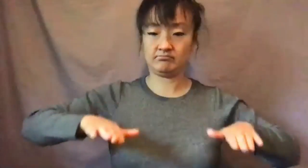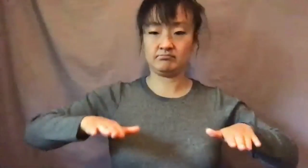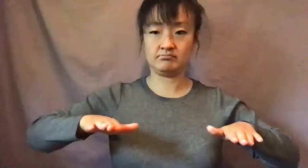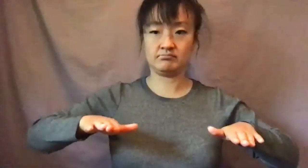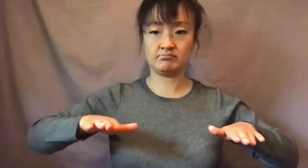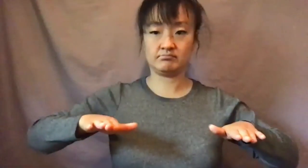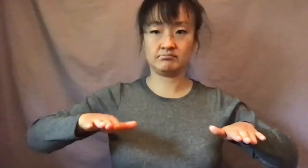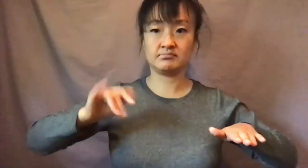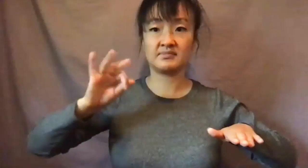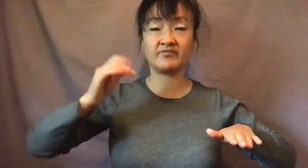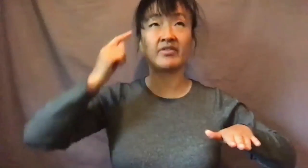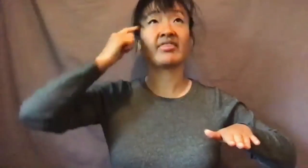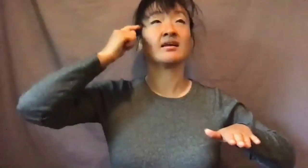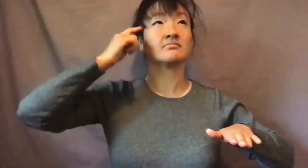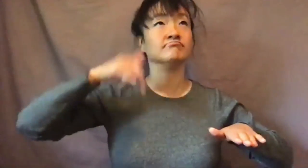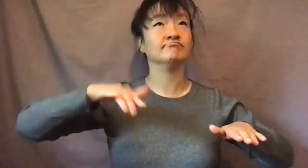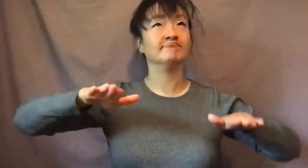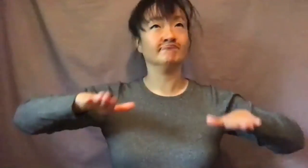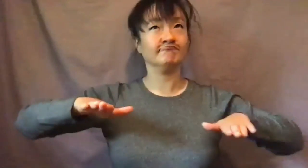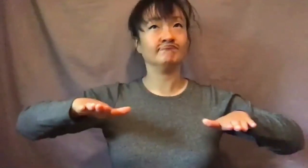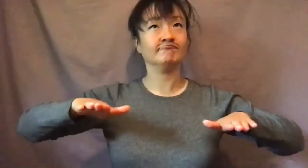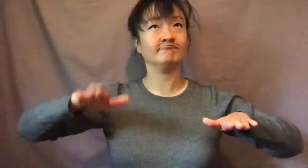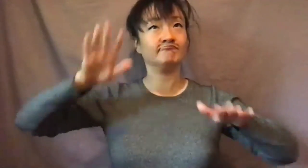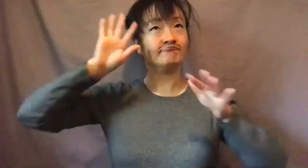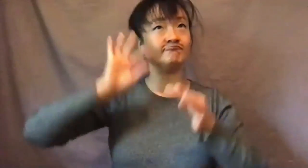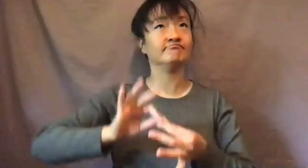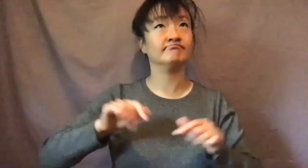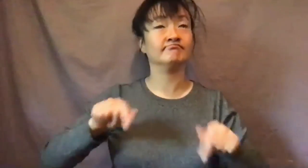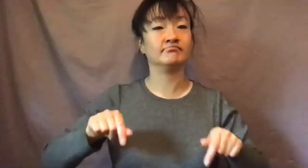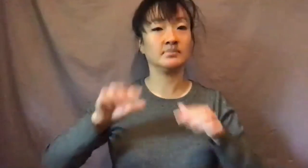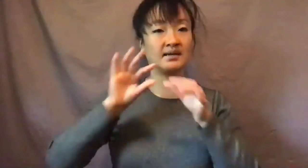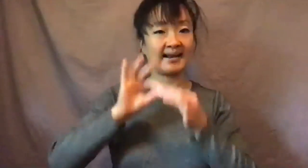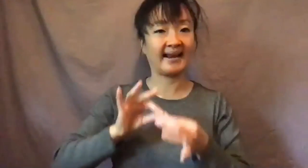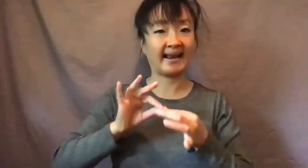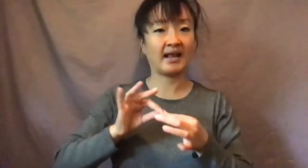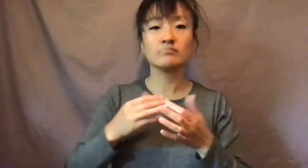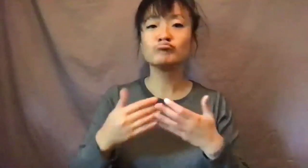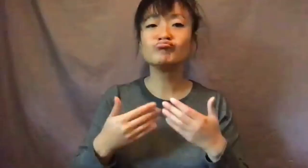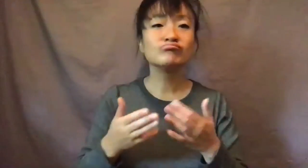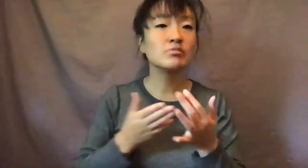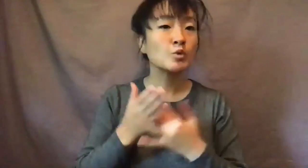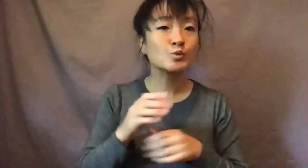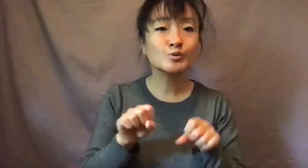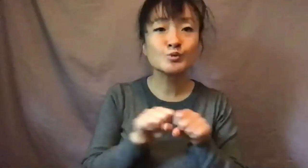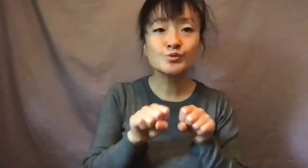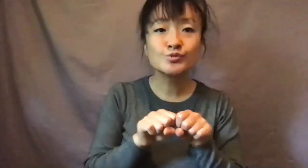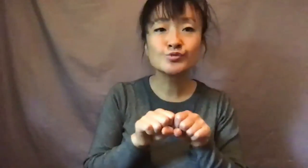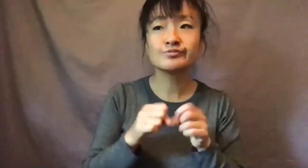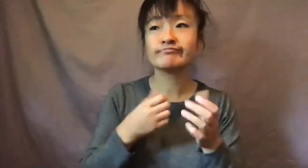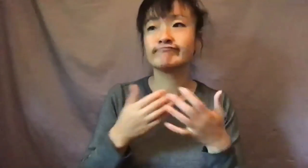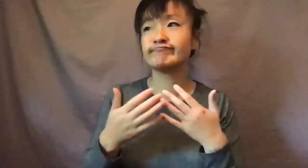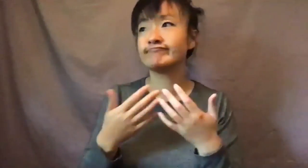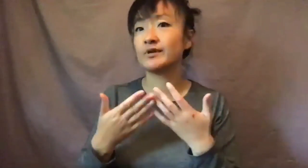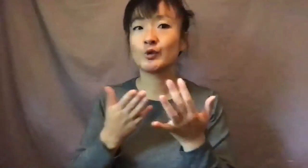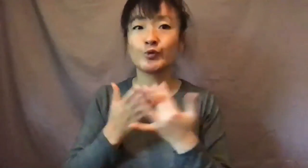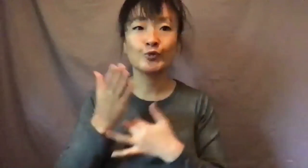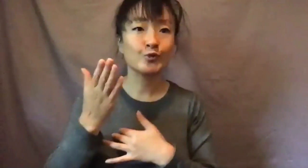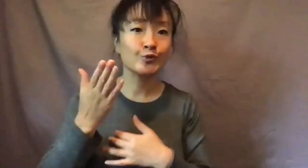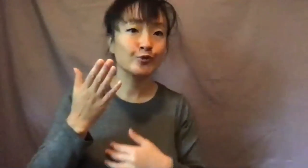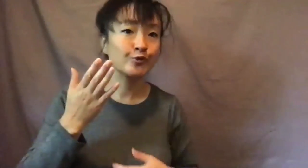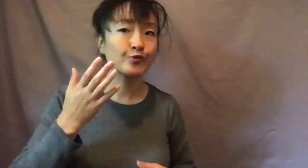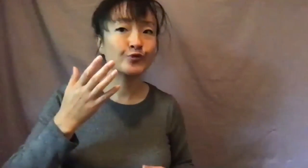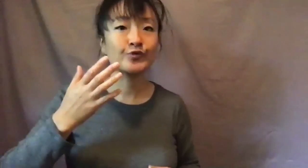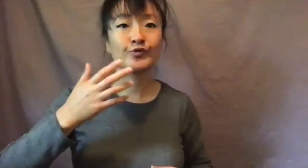being active. You're thinking about its connectedness, even if it's through shoes, and even if it's through, you know, 4, 5, 10,